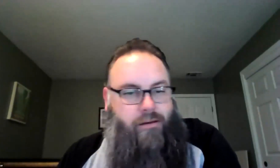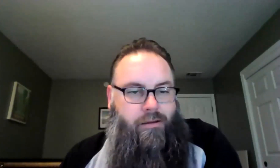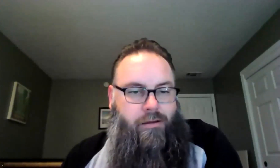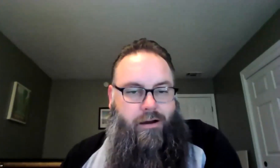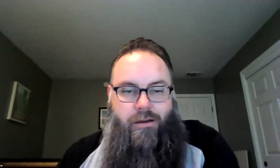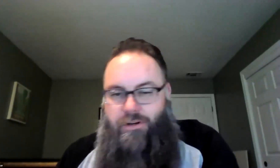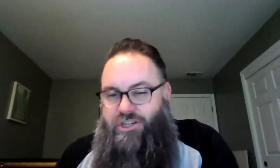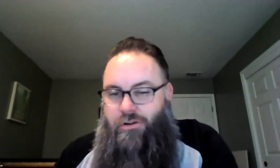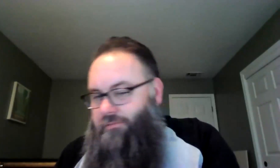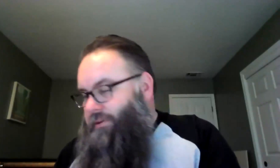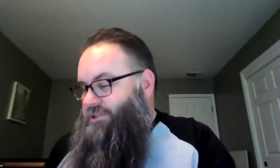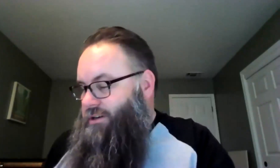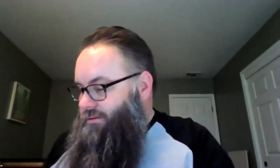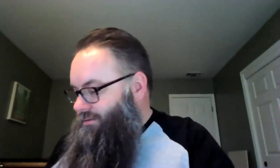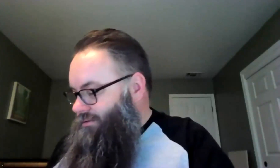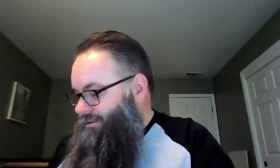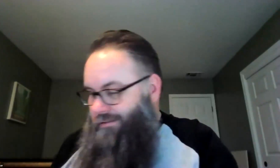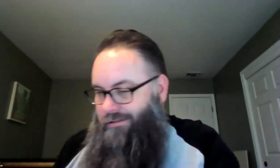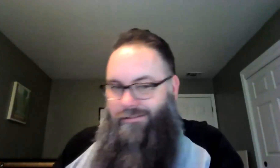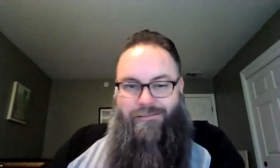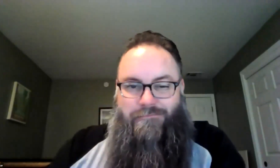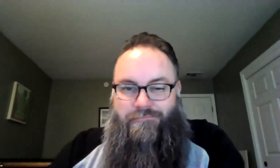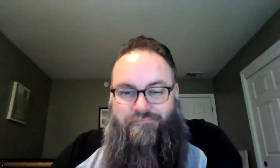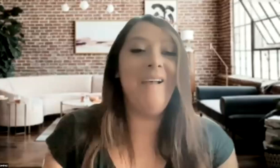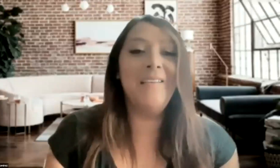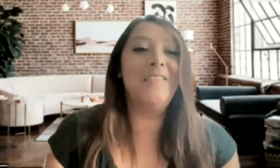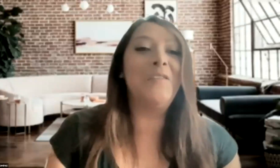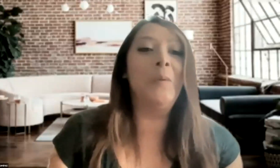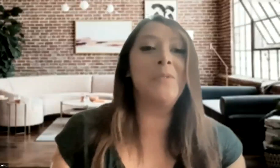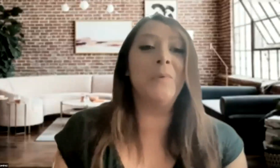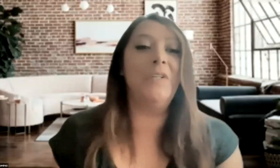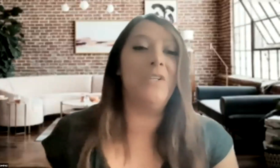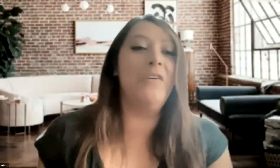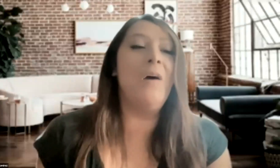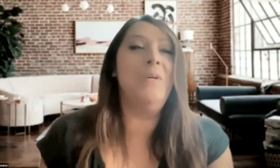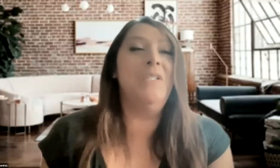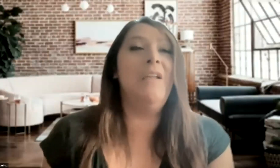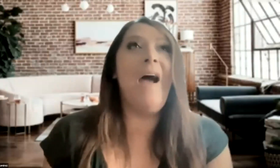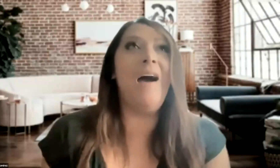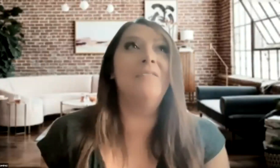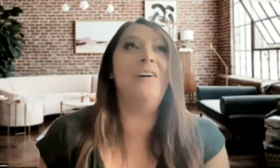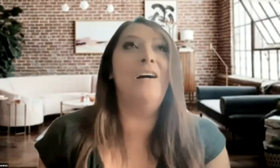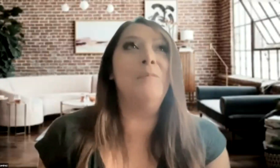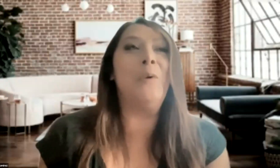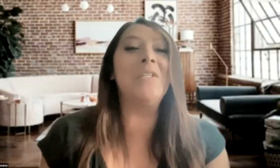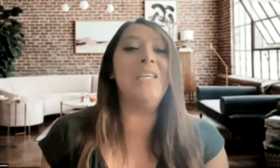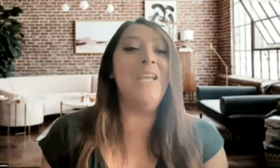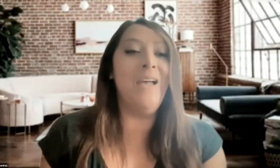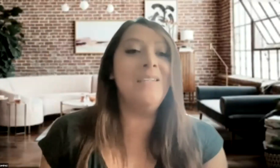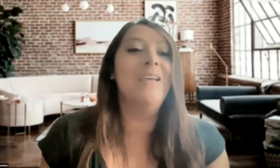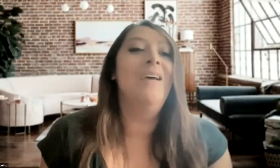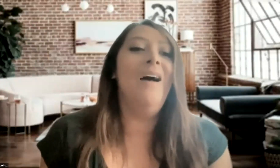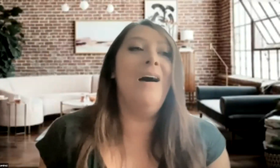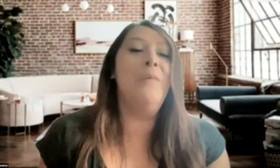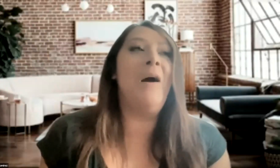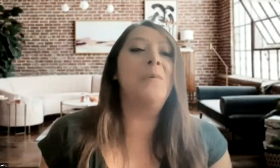applicant from it. You want to share a little bit about that, Michelle? Yes, so it was a really good turnout. We did have towards the